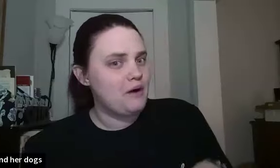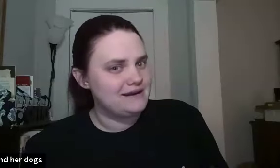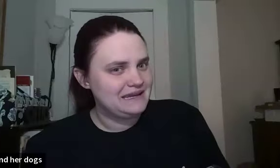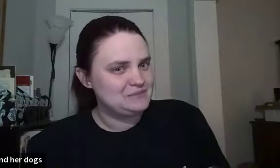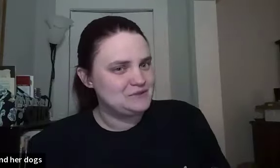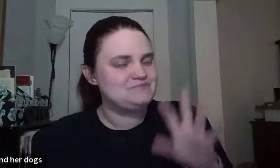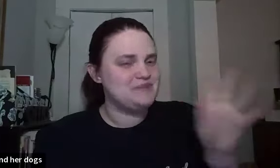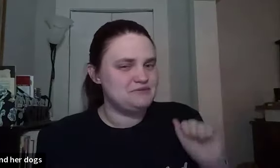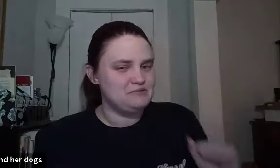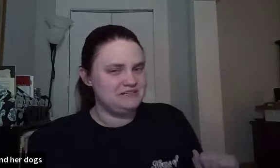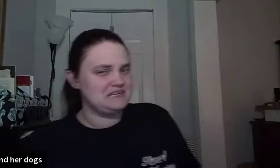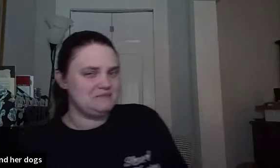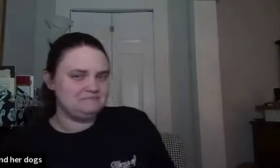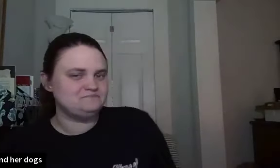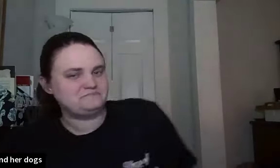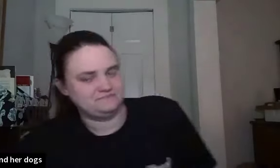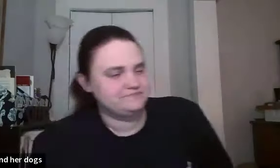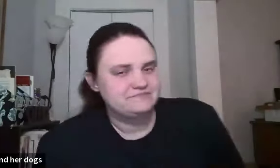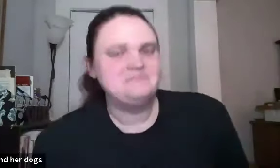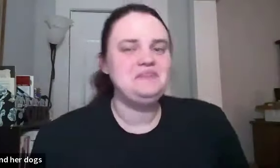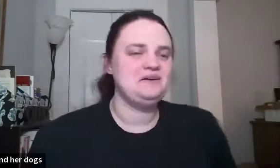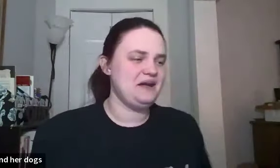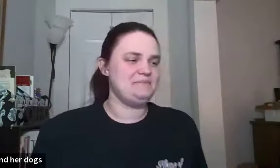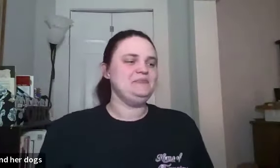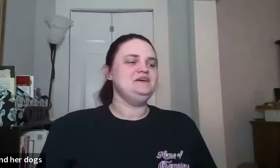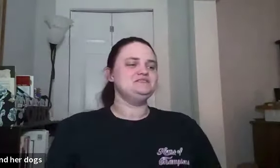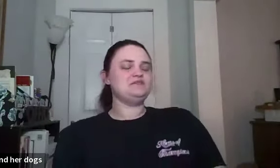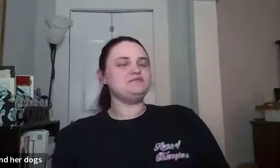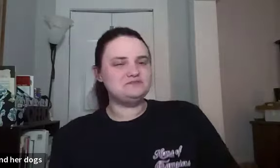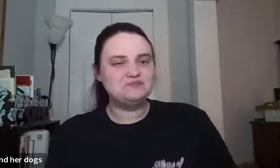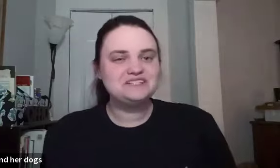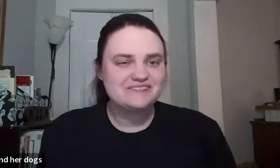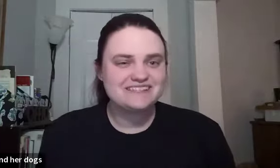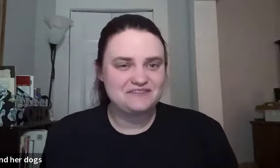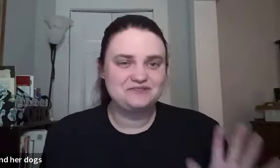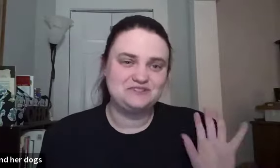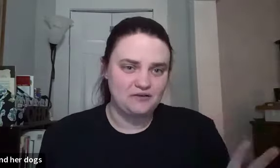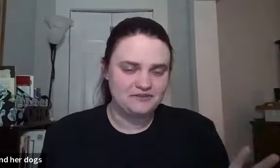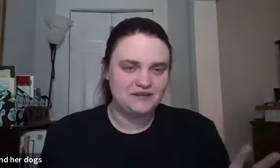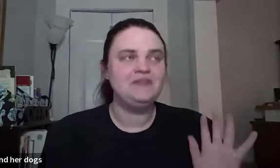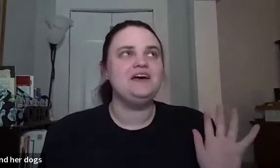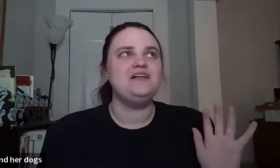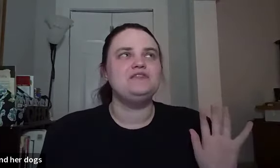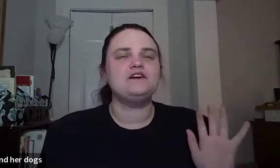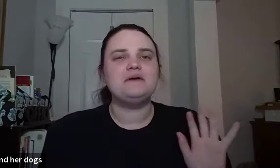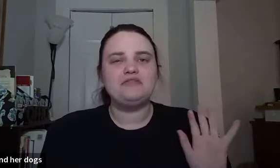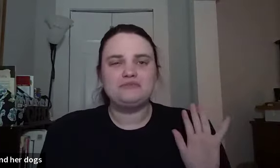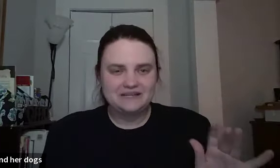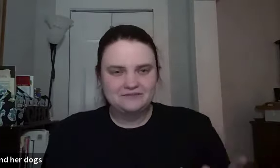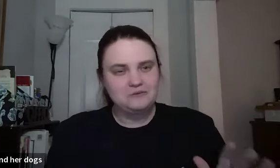aquatic animals. That's what I wanted to say. Okay. So the first one we're going to do is the sign for dolphin. There are about 3 different ways